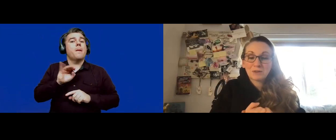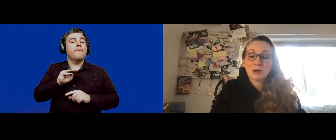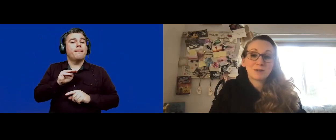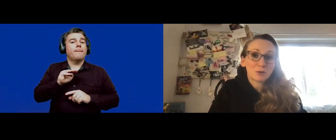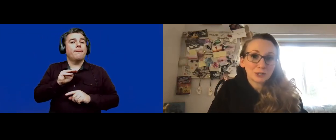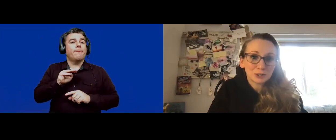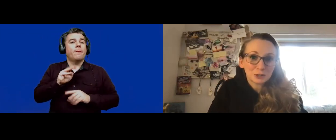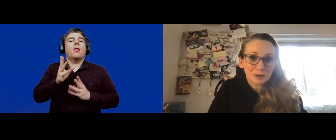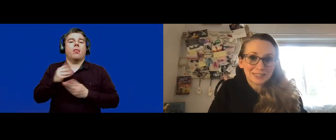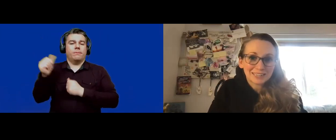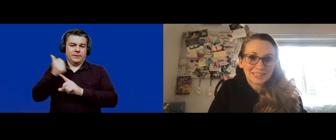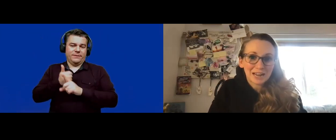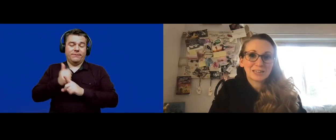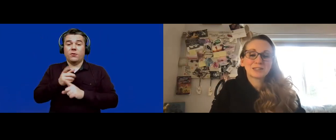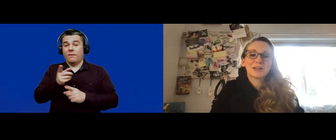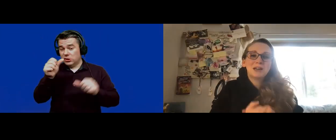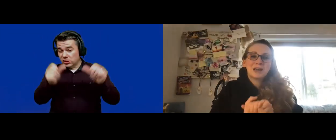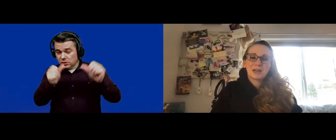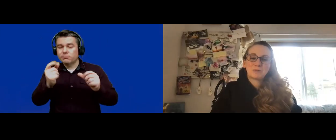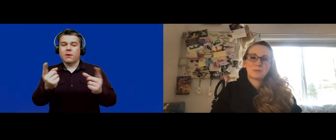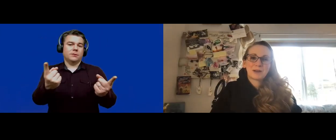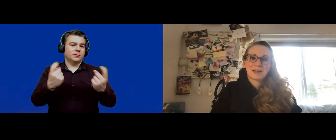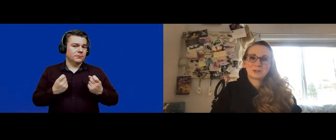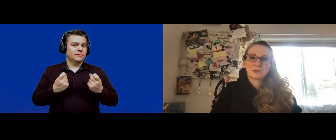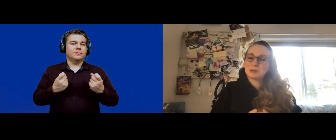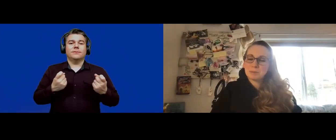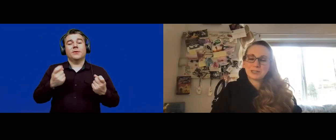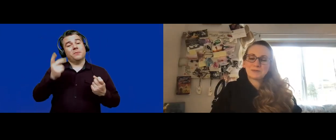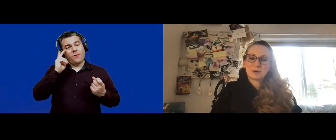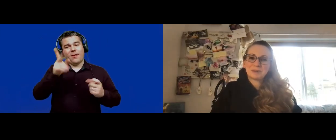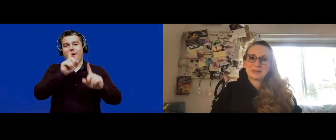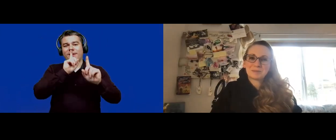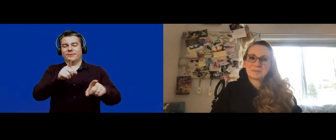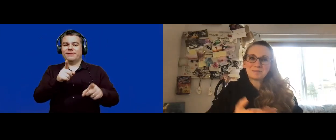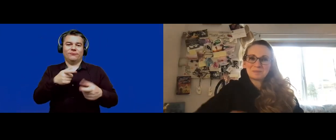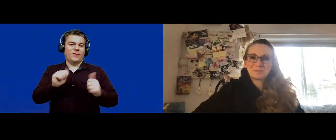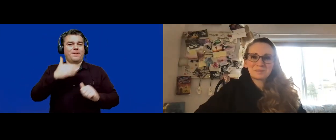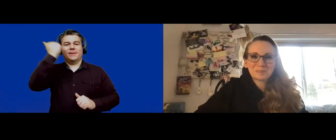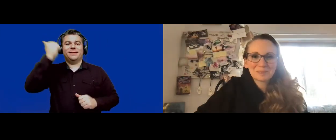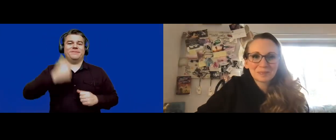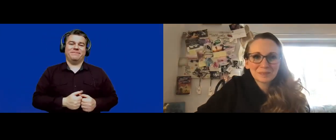themselves. If you have any questions, don't hesitate to ask, and we will answer them to the best of our ability.